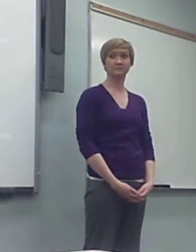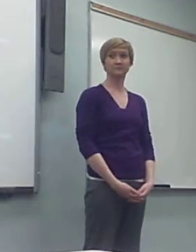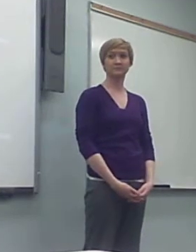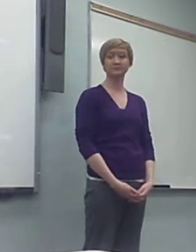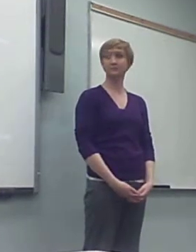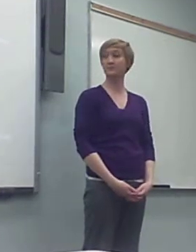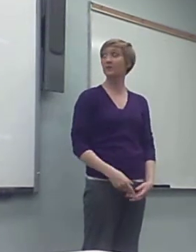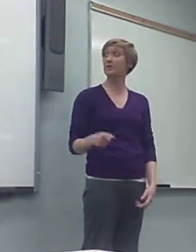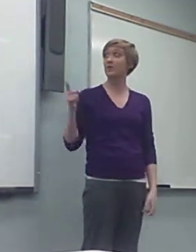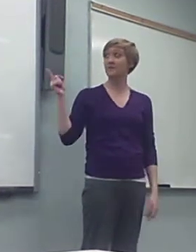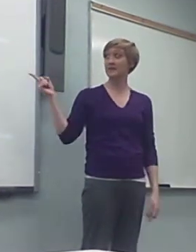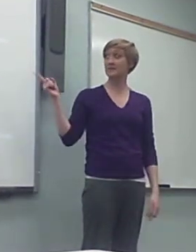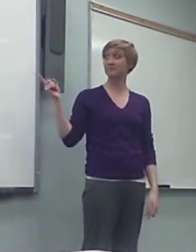these are resources that I use.